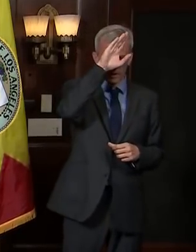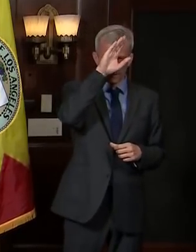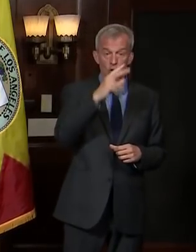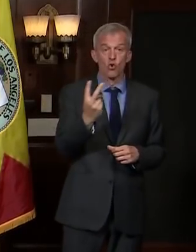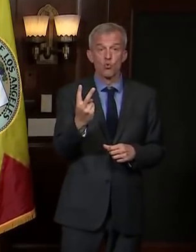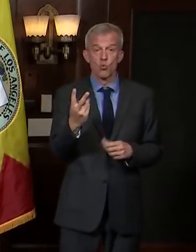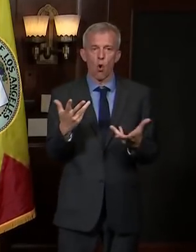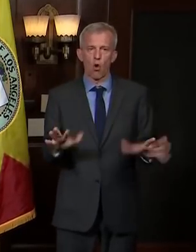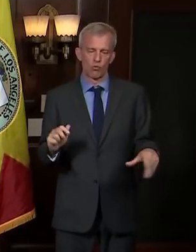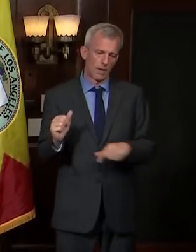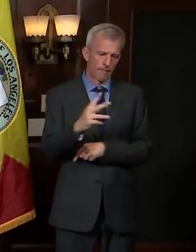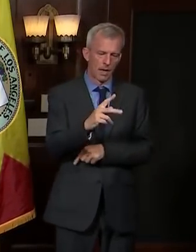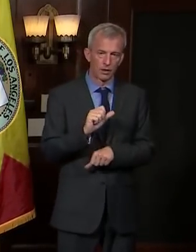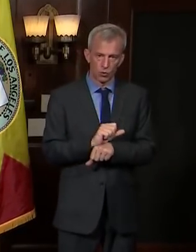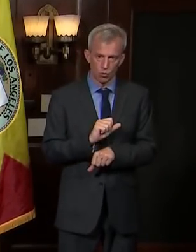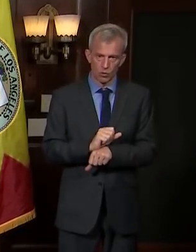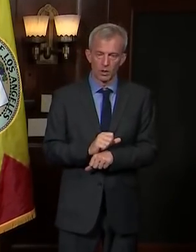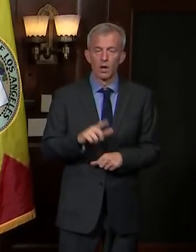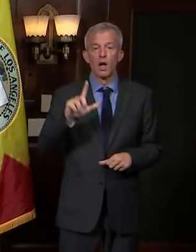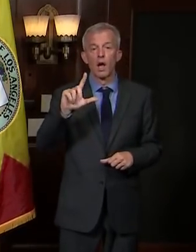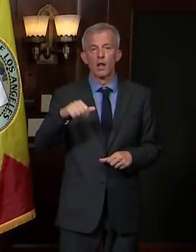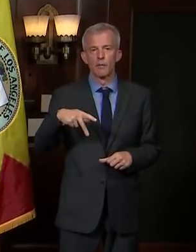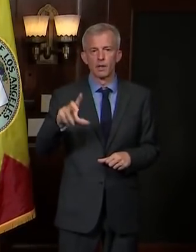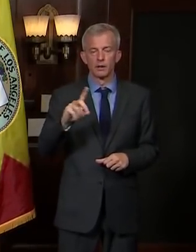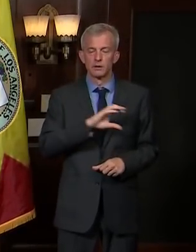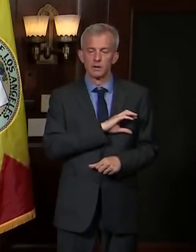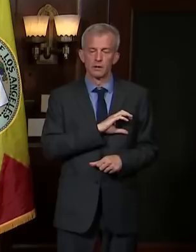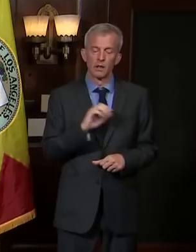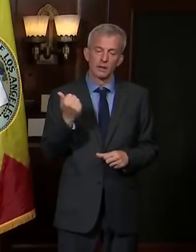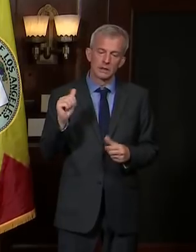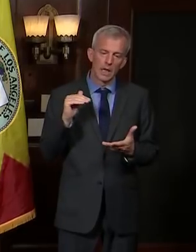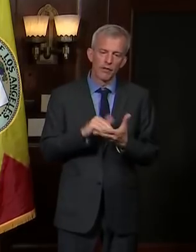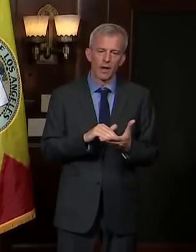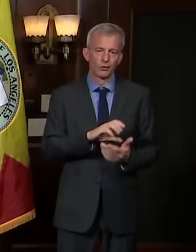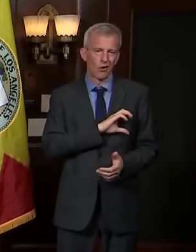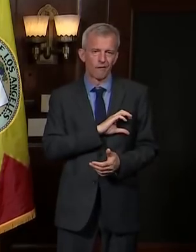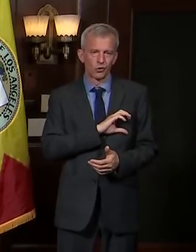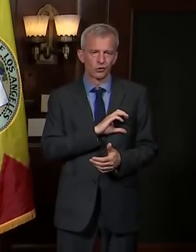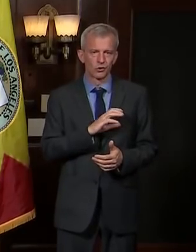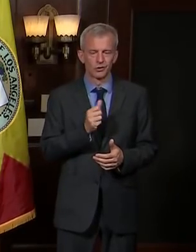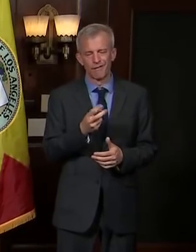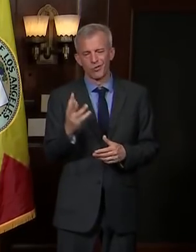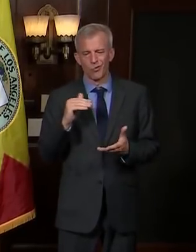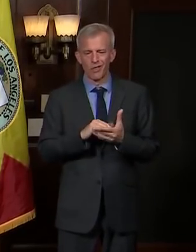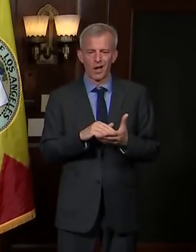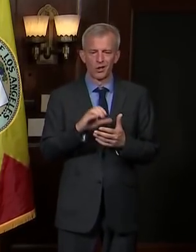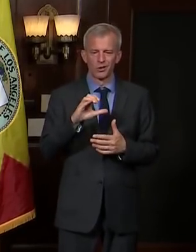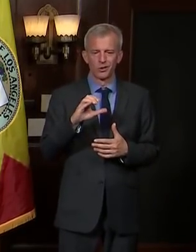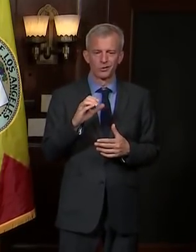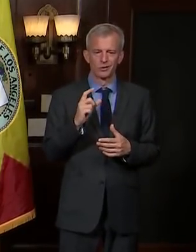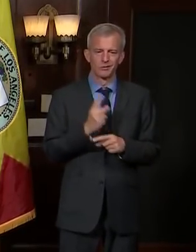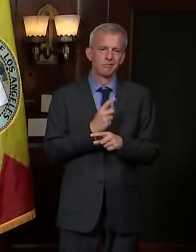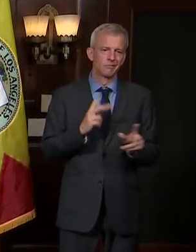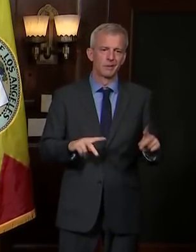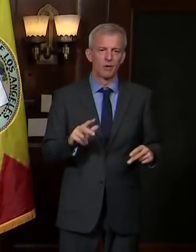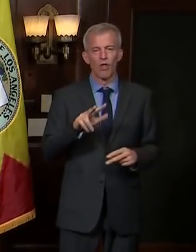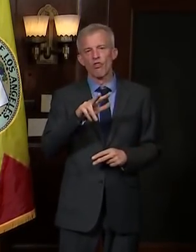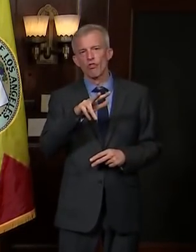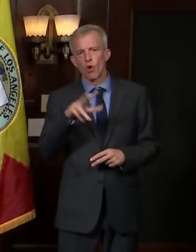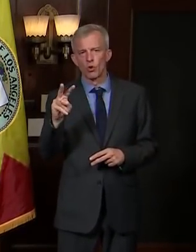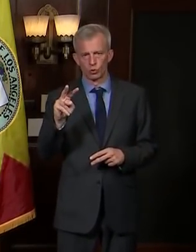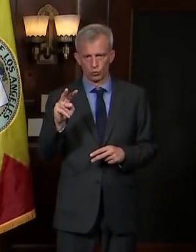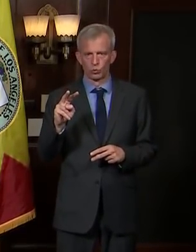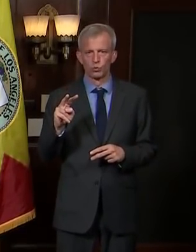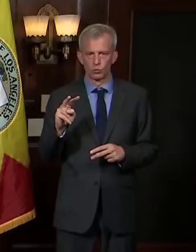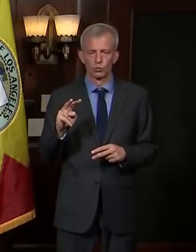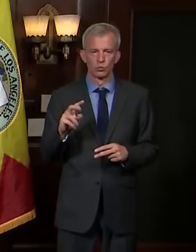returned to work. And LAPD, which has about 10,000 officers and a few thousand civilians, 32 is the number